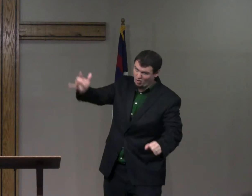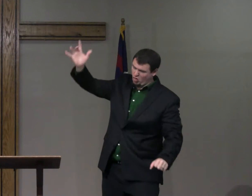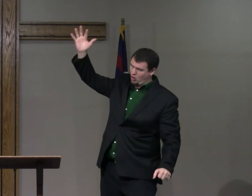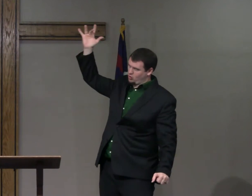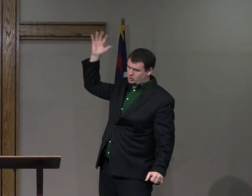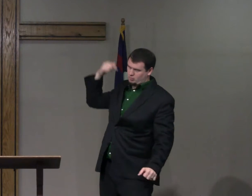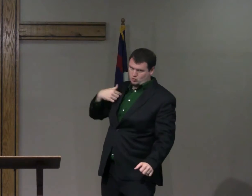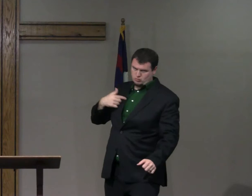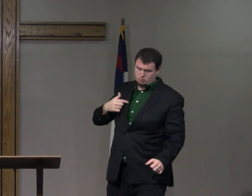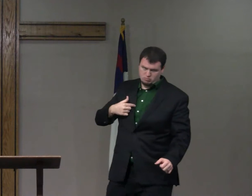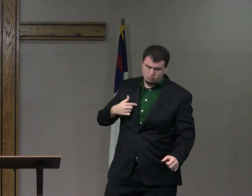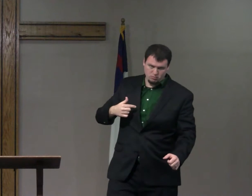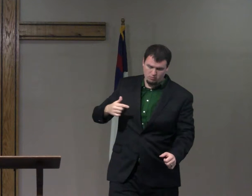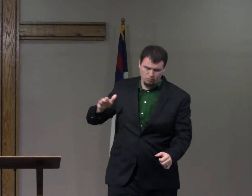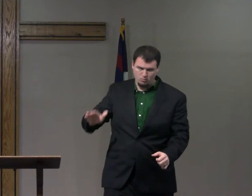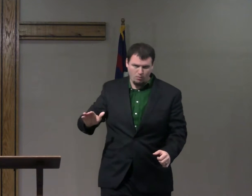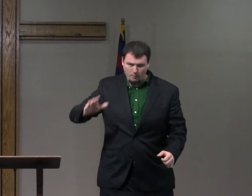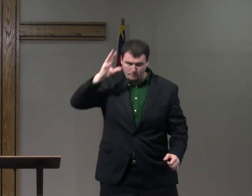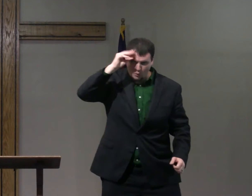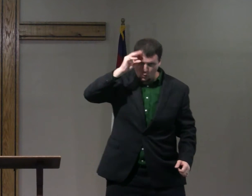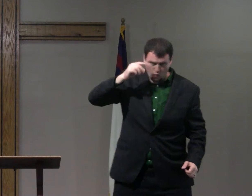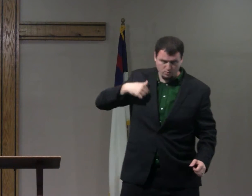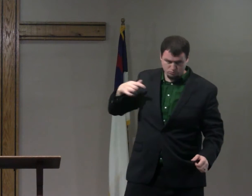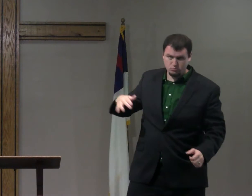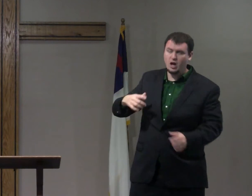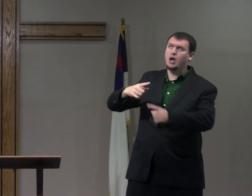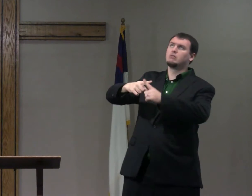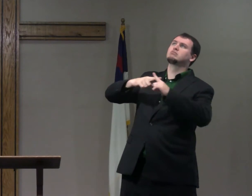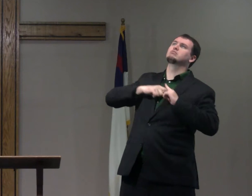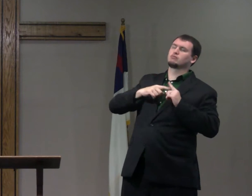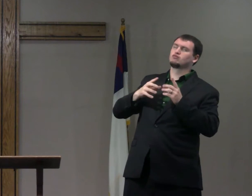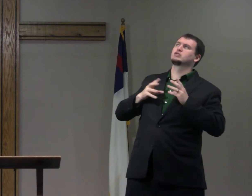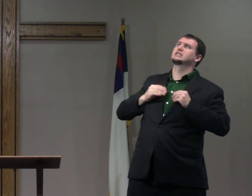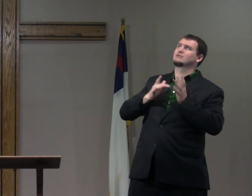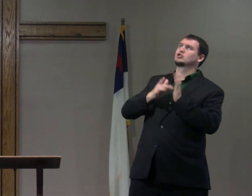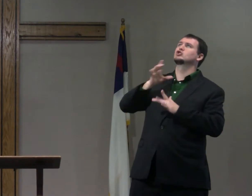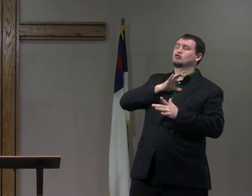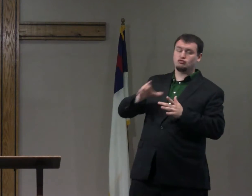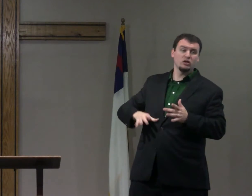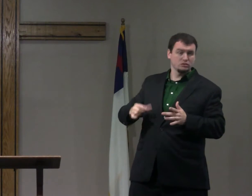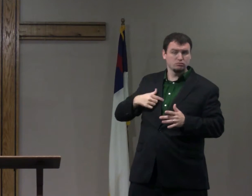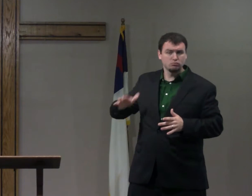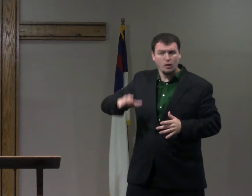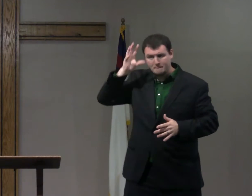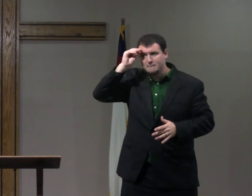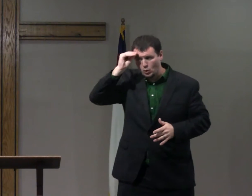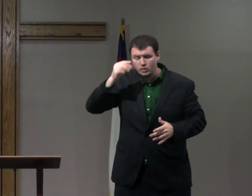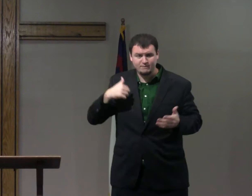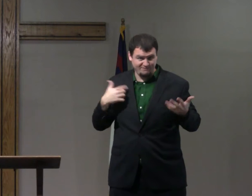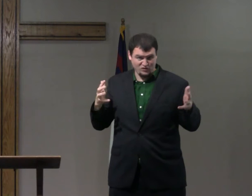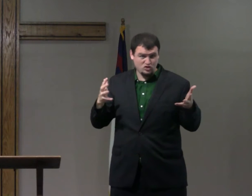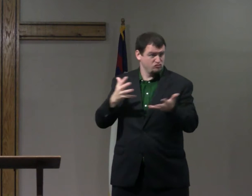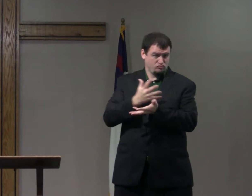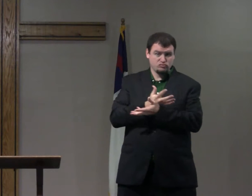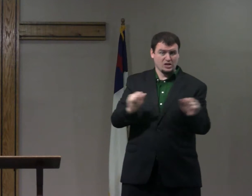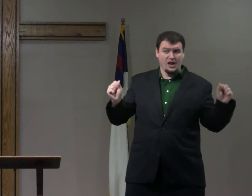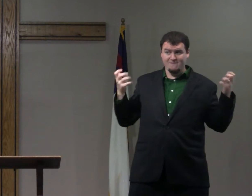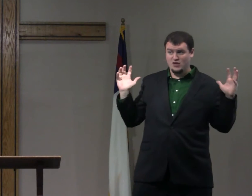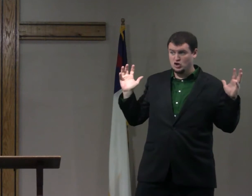I have been saved a long time ago. When I was a boy, I received Christ as my